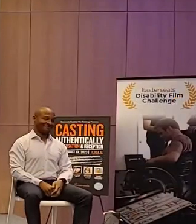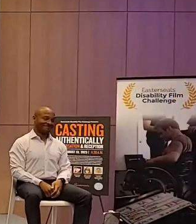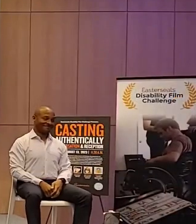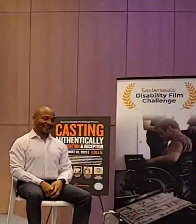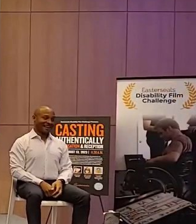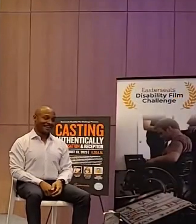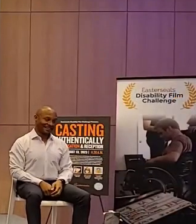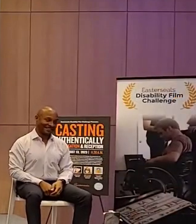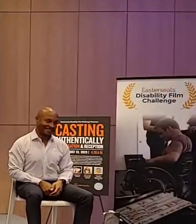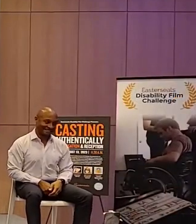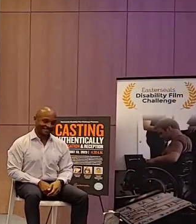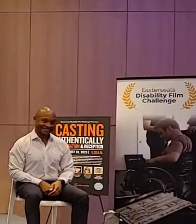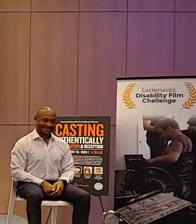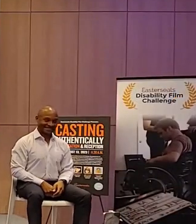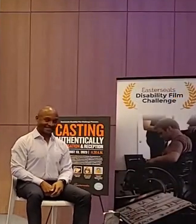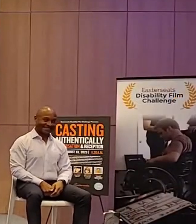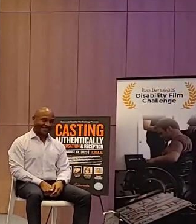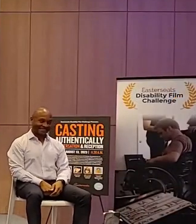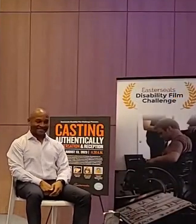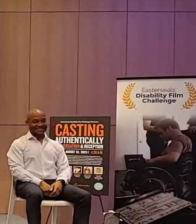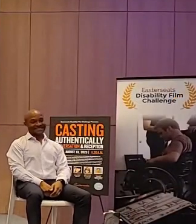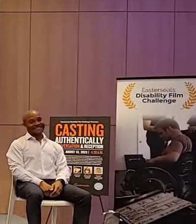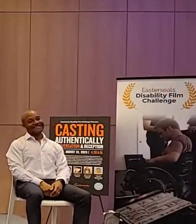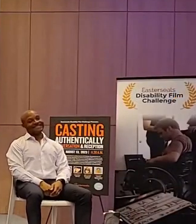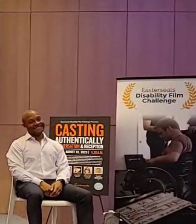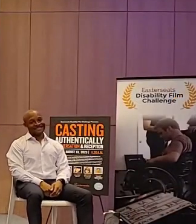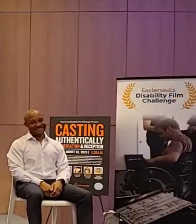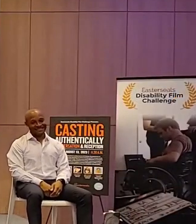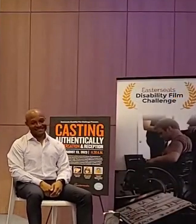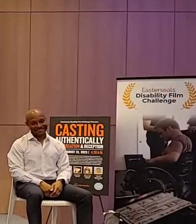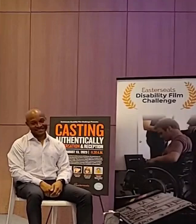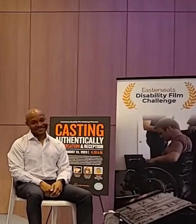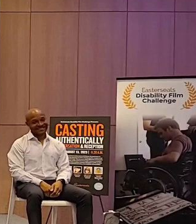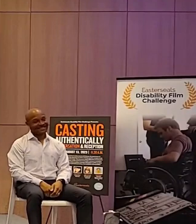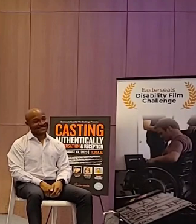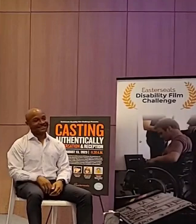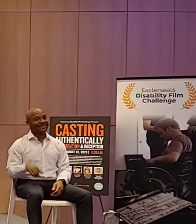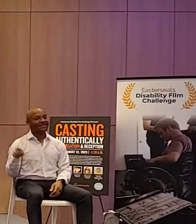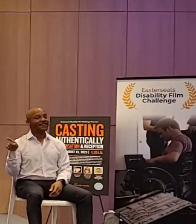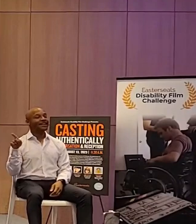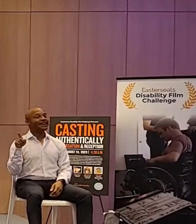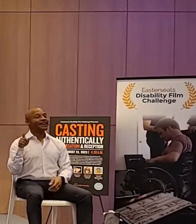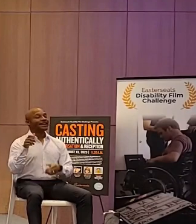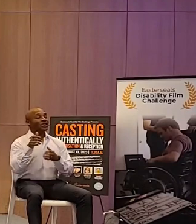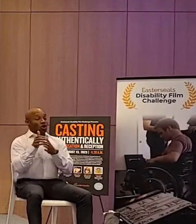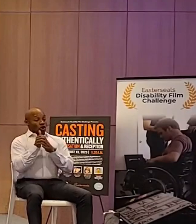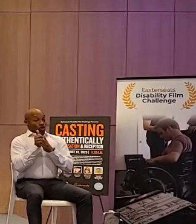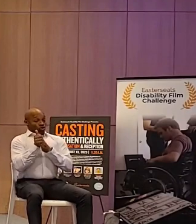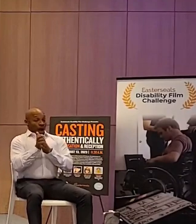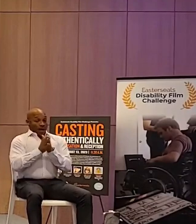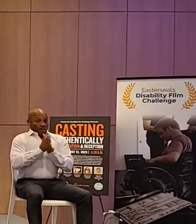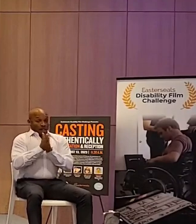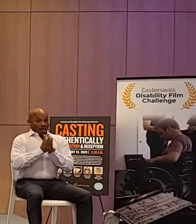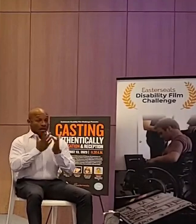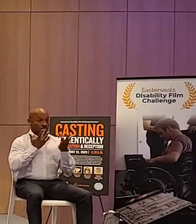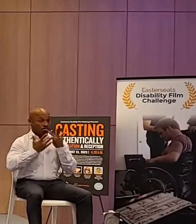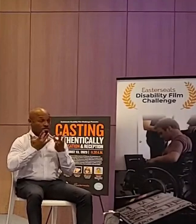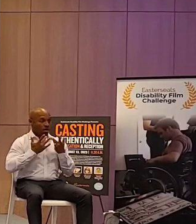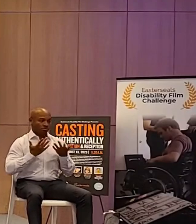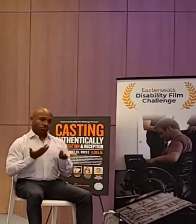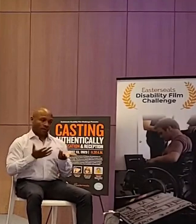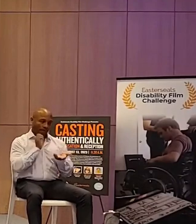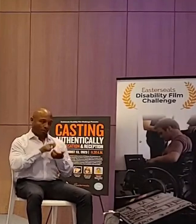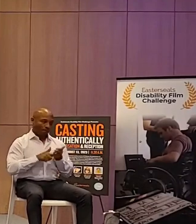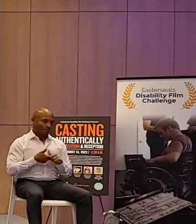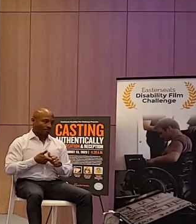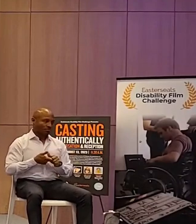Mary mentioned drive. I don't think lack of drive is an issue for anybody in this room, your presence here, and you're about to make